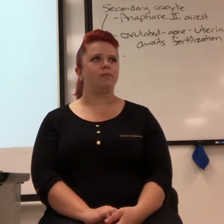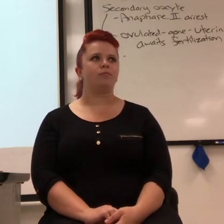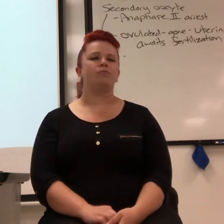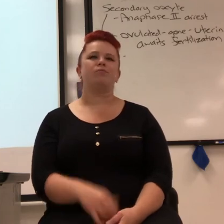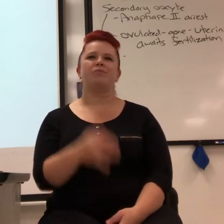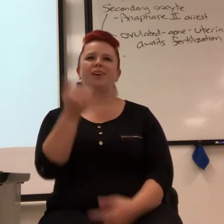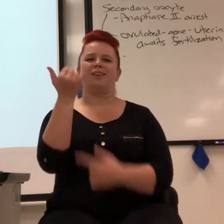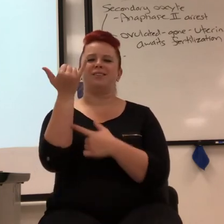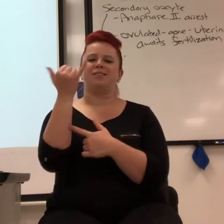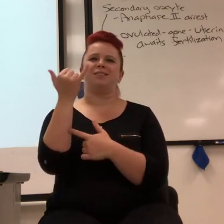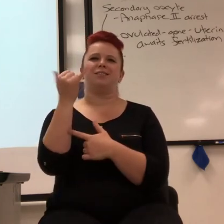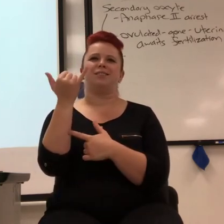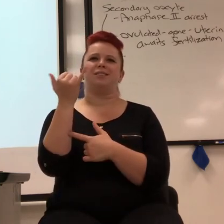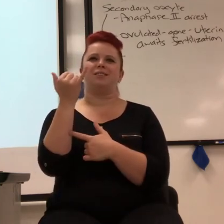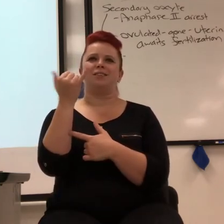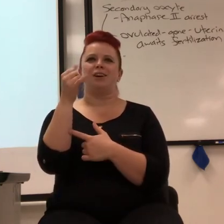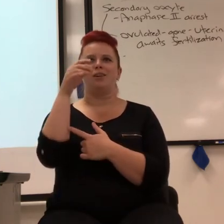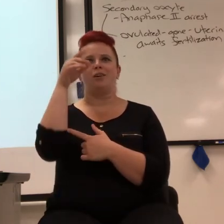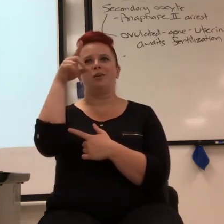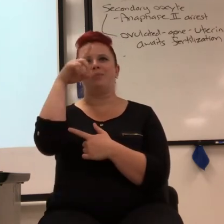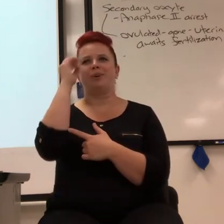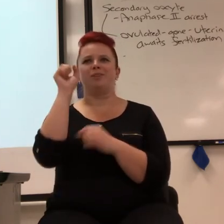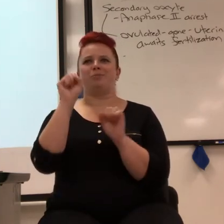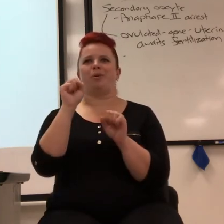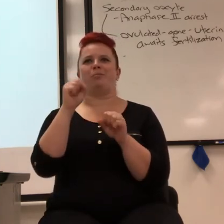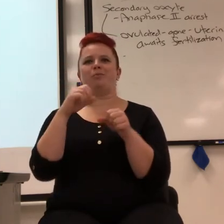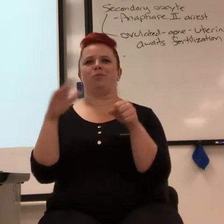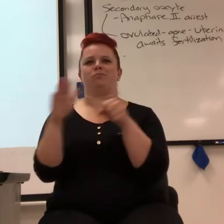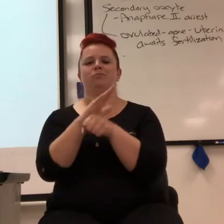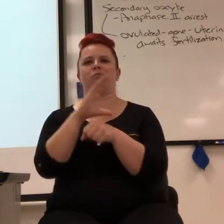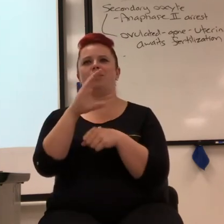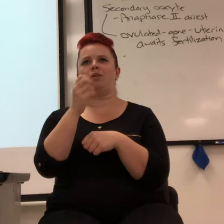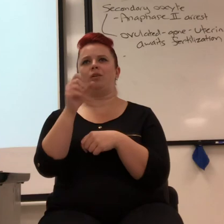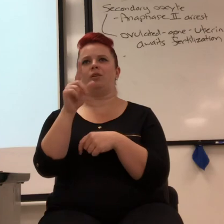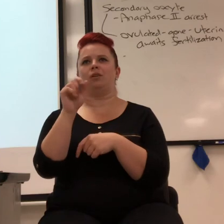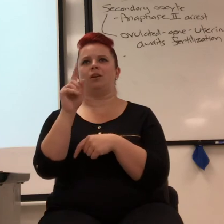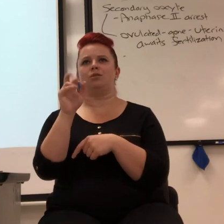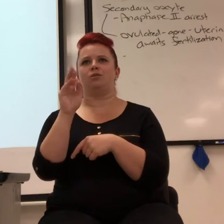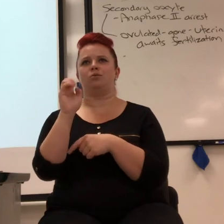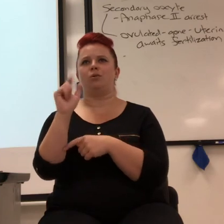Yellow because probably full of cholesterol, and cholesterol is like,